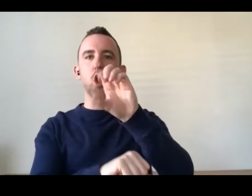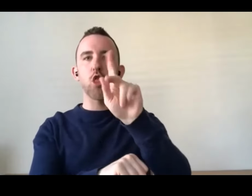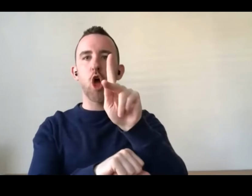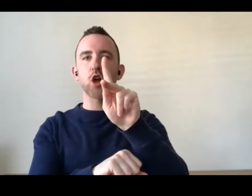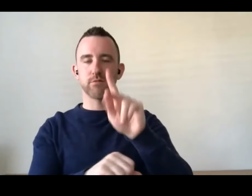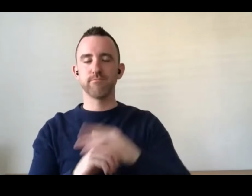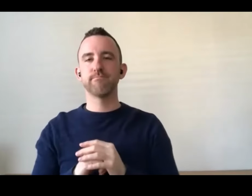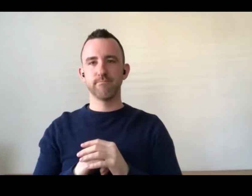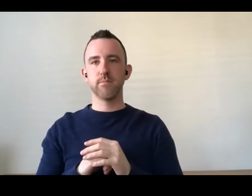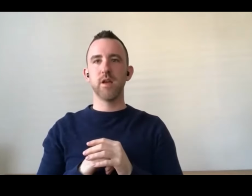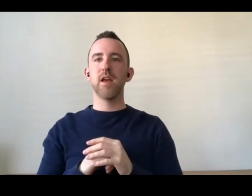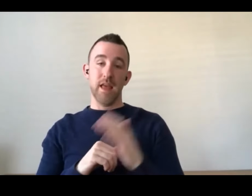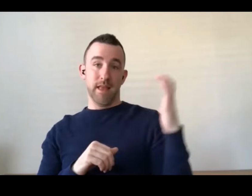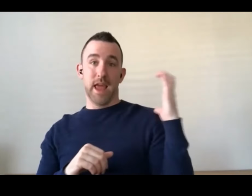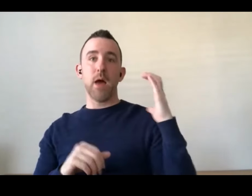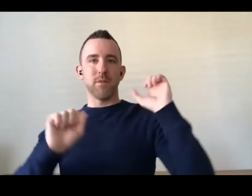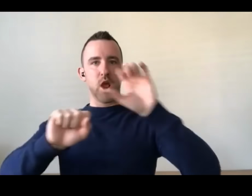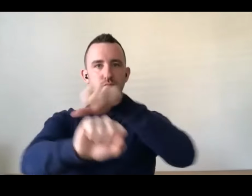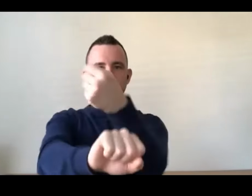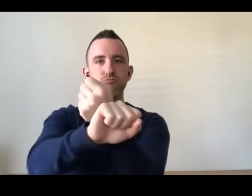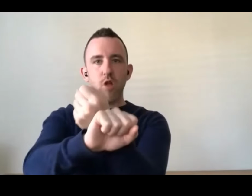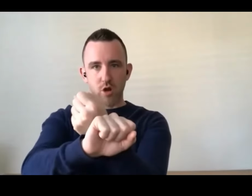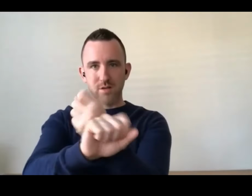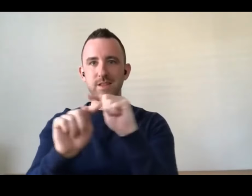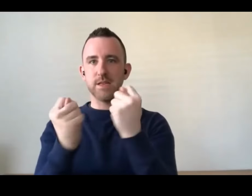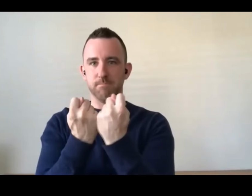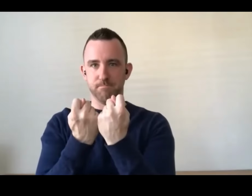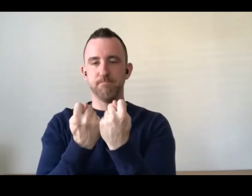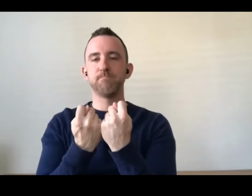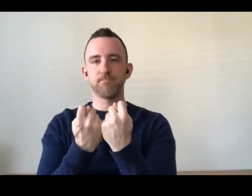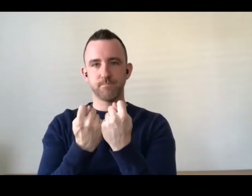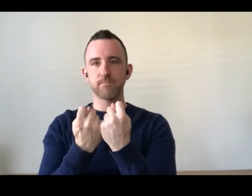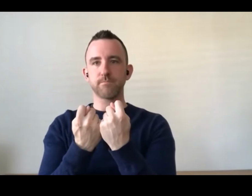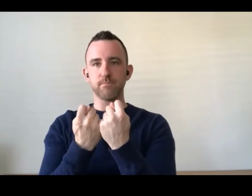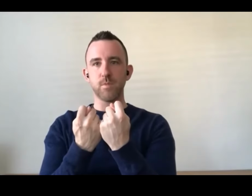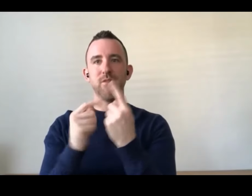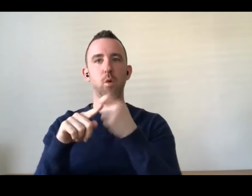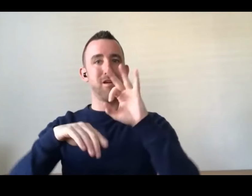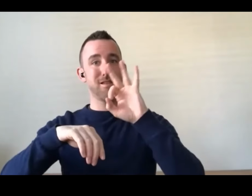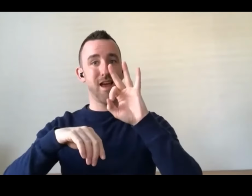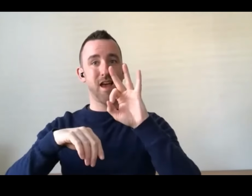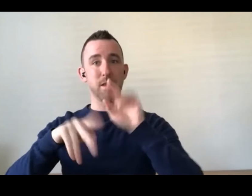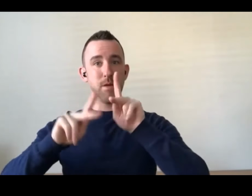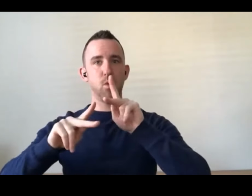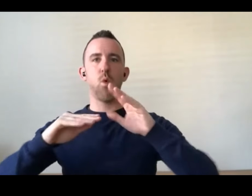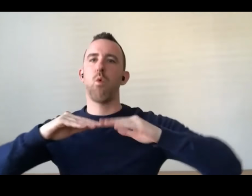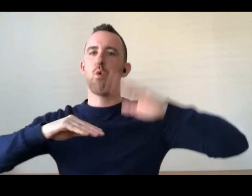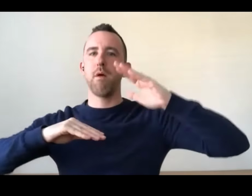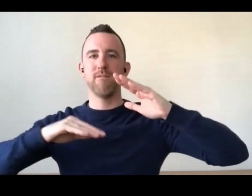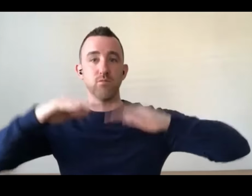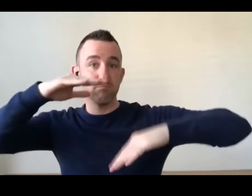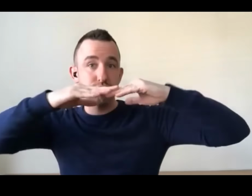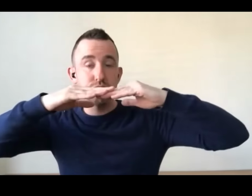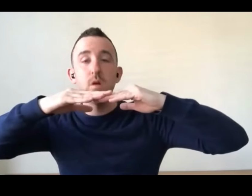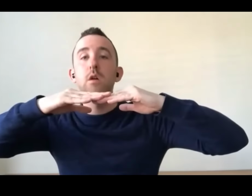your, if you're a captain, that's where you'll do that. You can lock your team at 9 or above, so no one else can join, which is great. So it can be